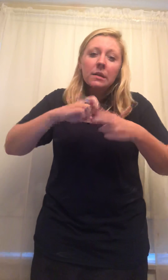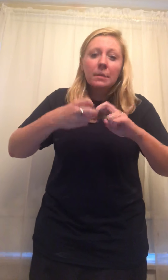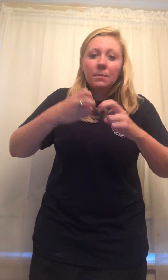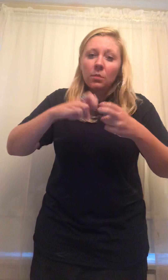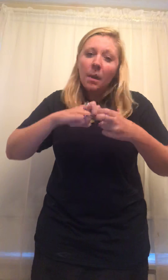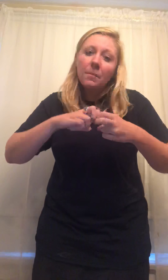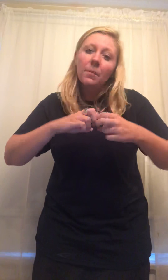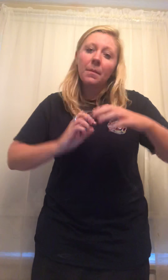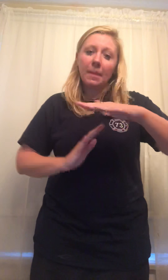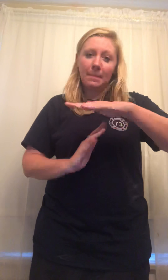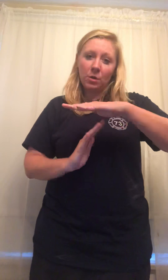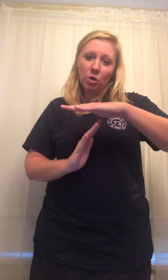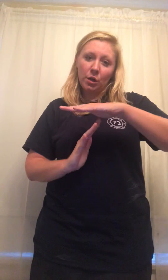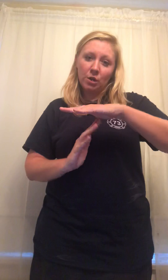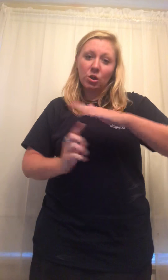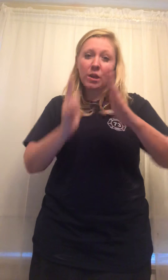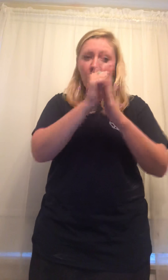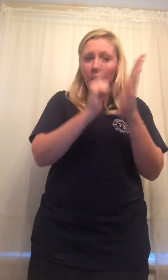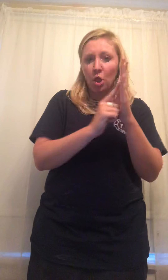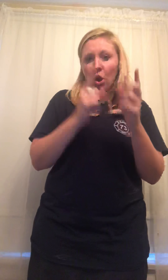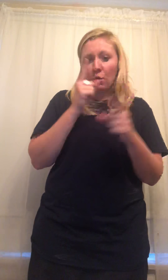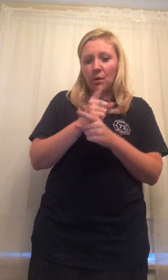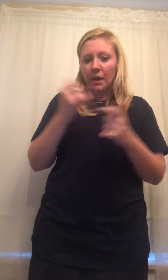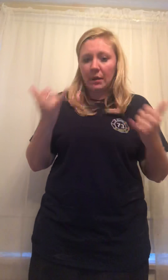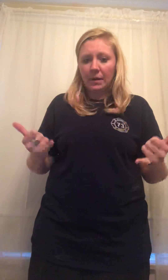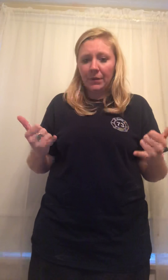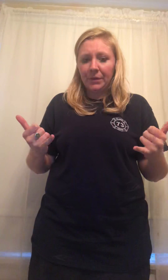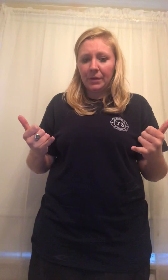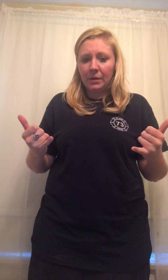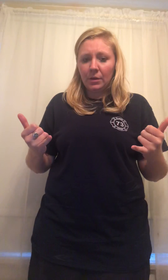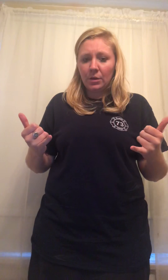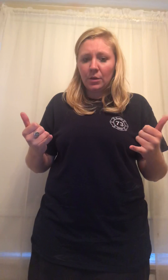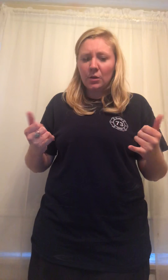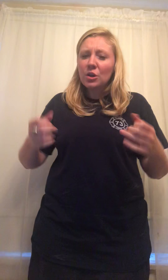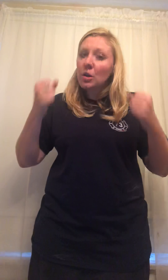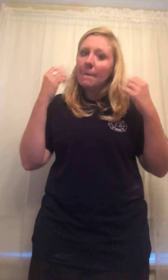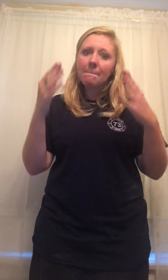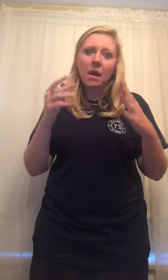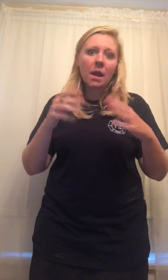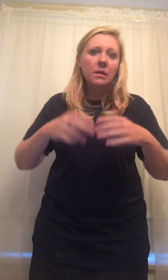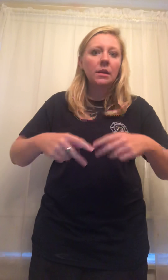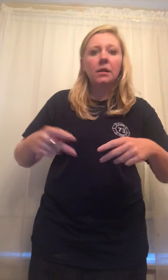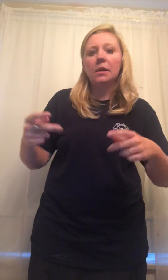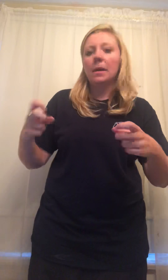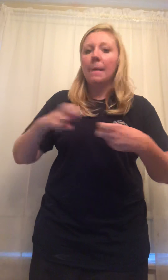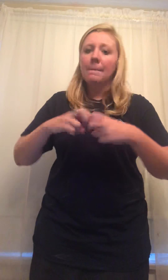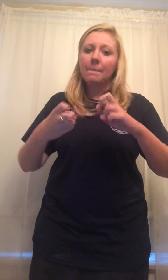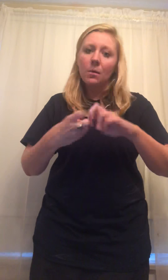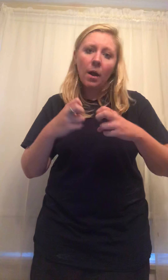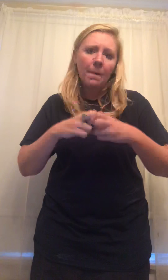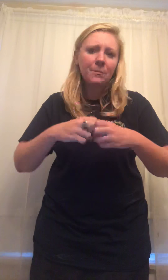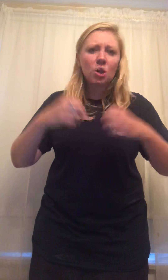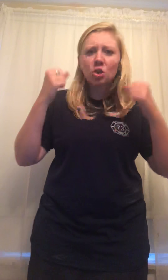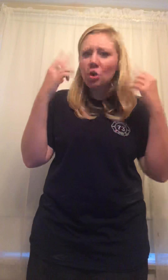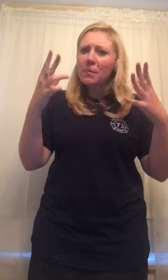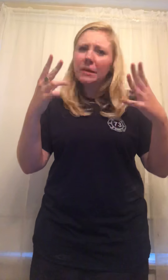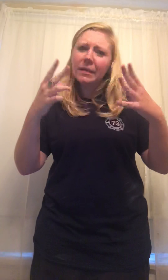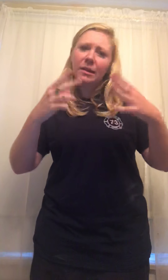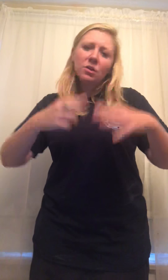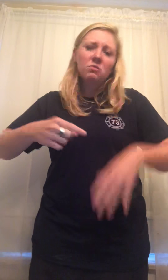now? So there are many problems. It's very hard to define one, but the biggest problem is the